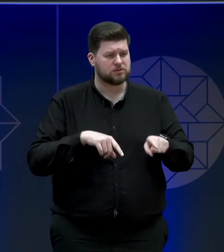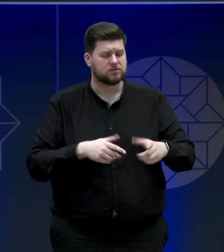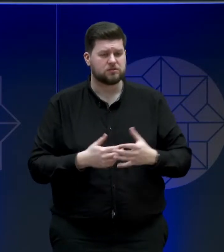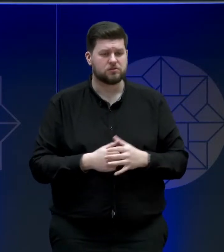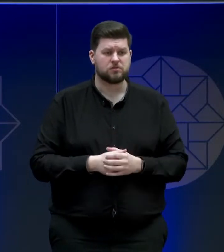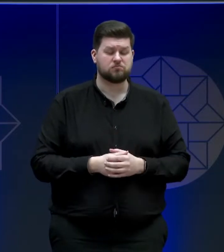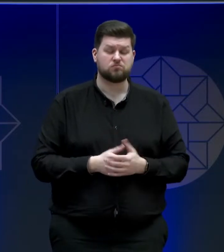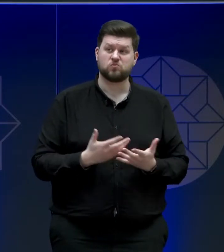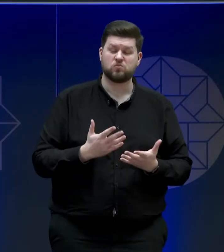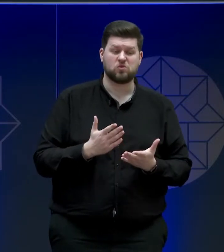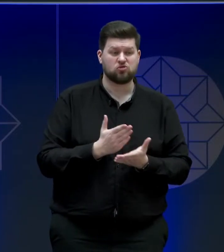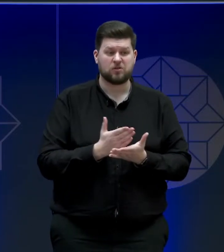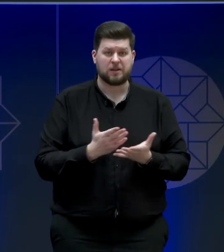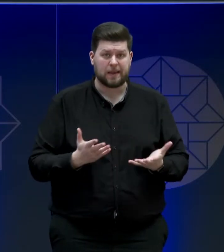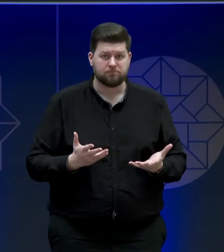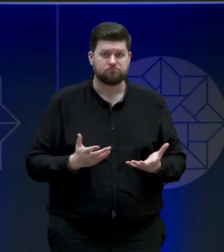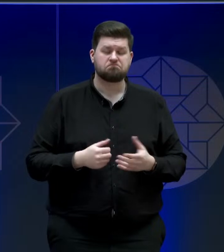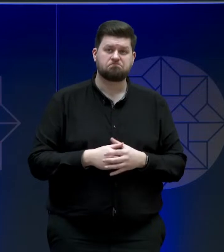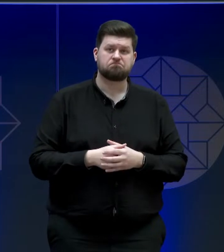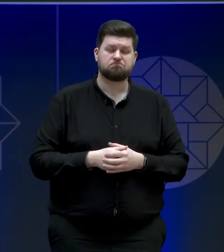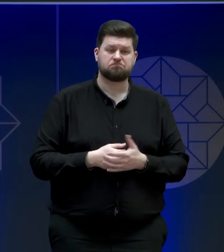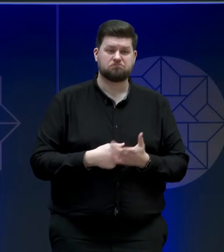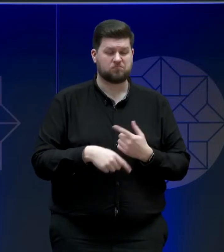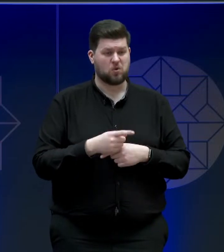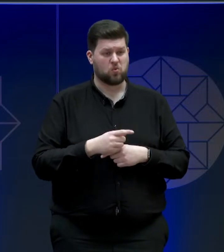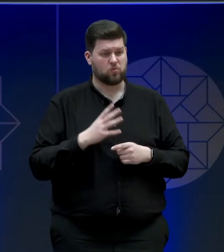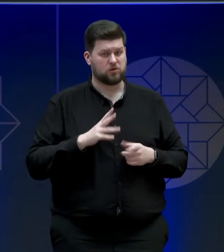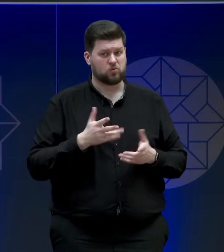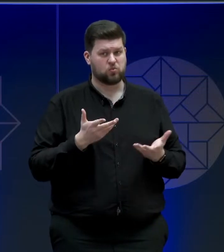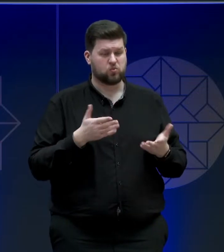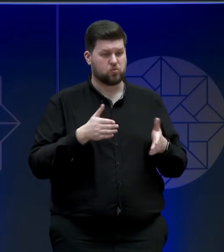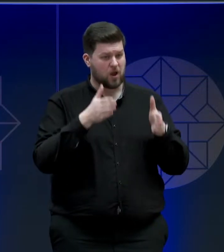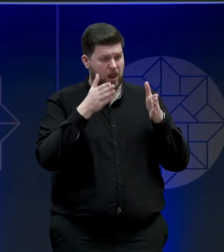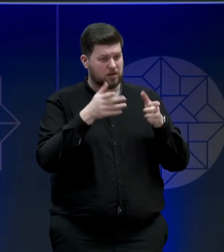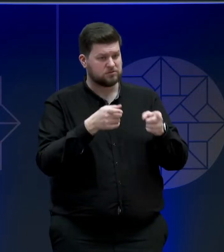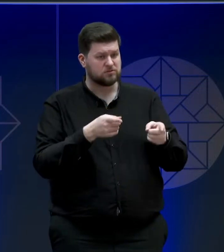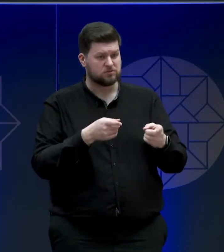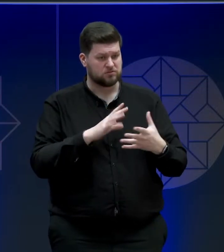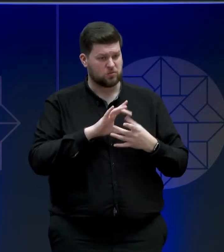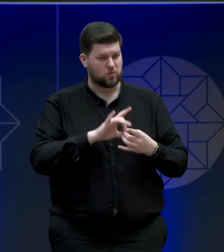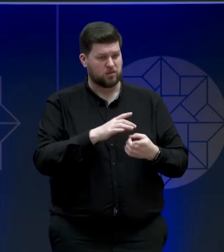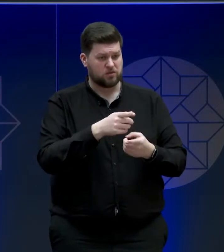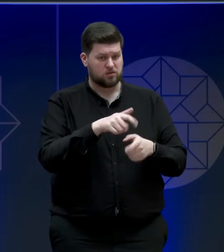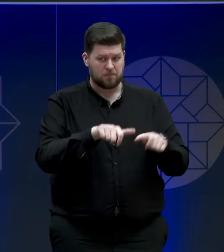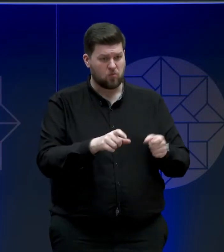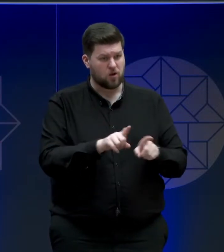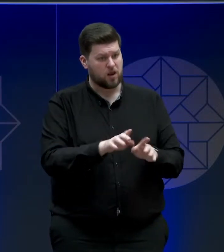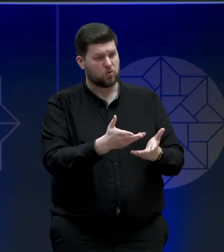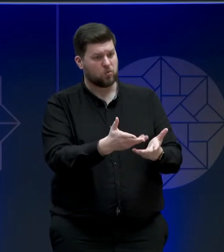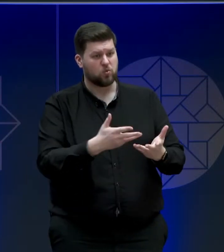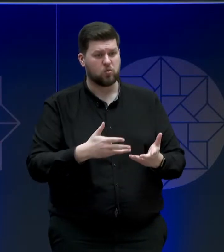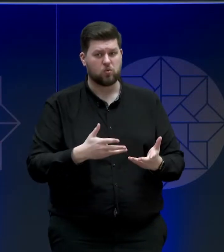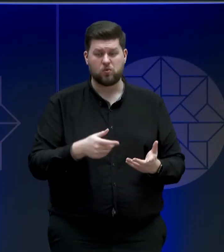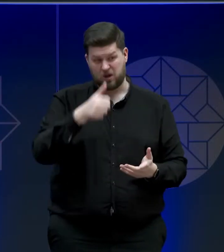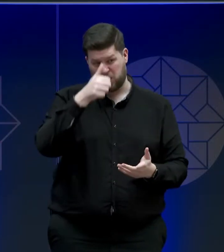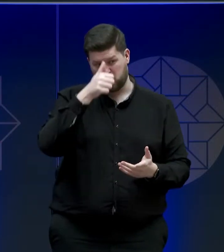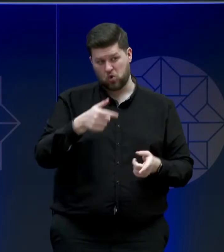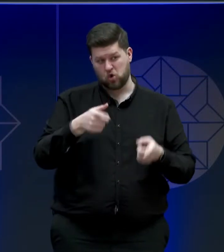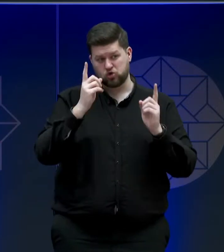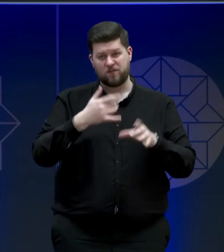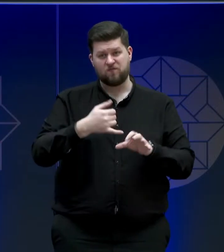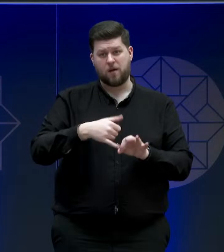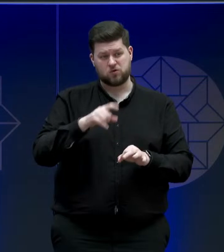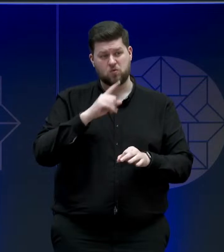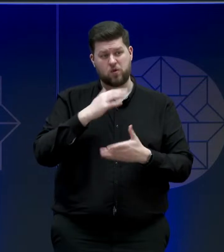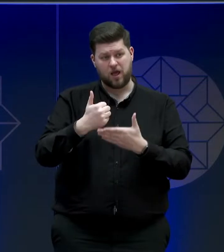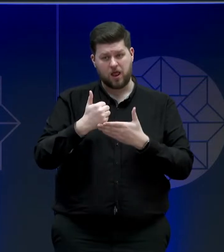So fundamentally, we've got to listen and engage in discussion with yourselves. I know the Chief Pharmacist will do this, and the